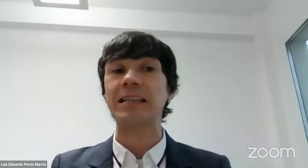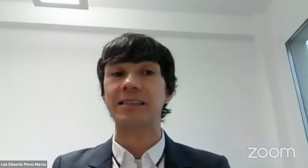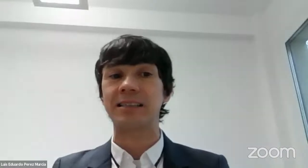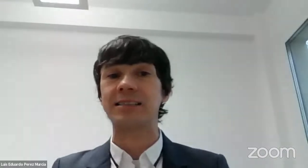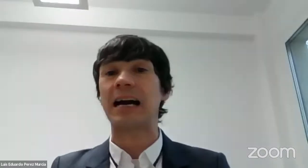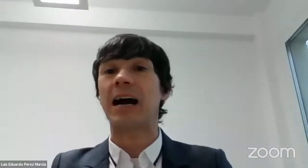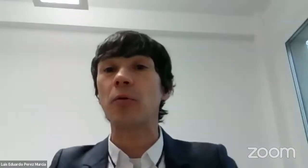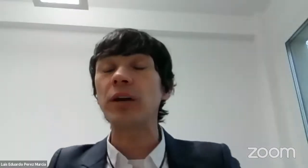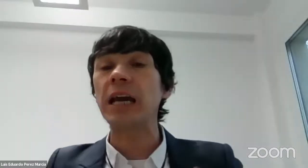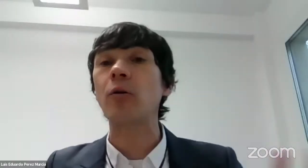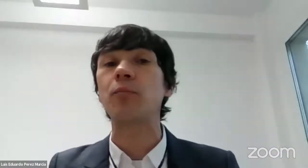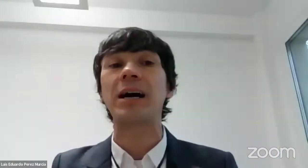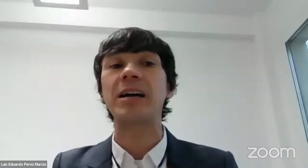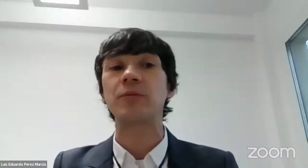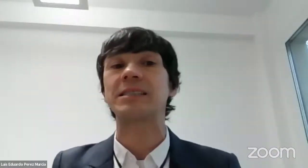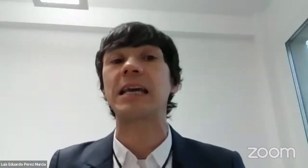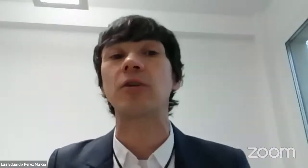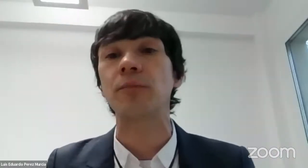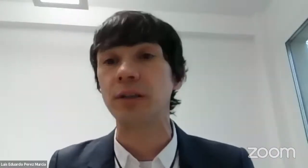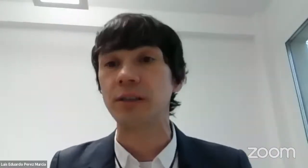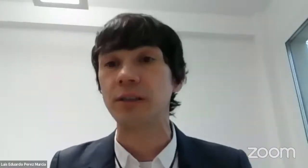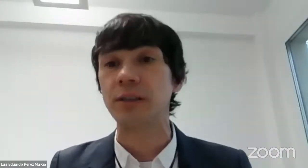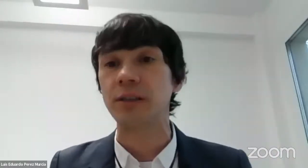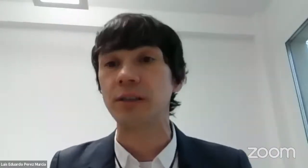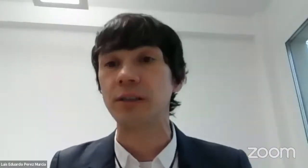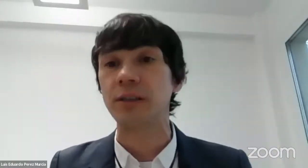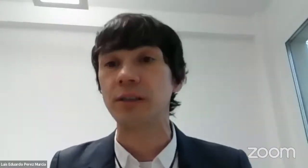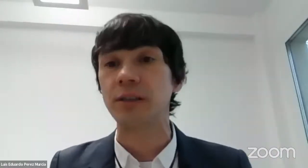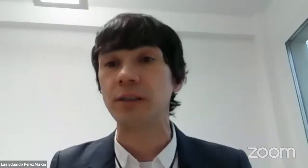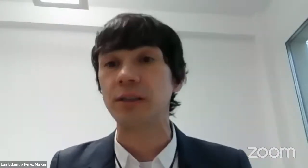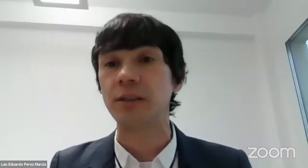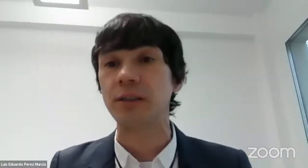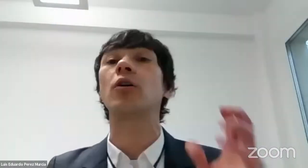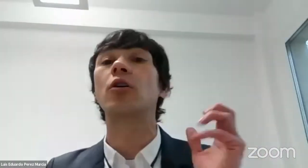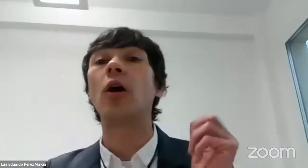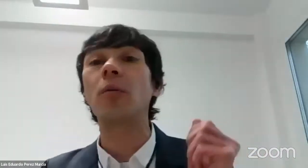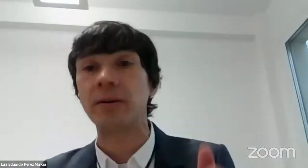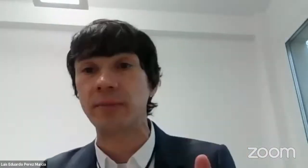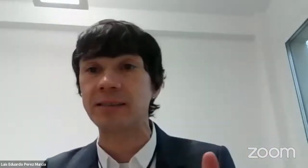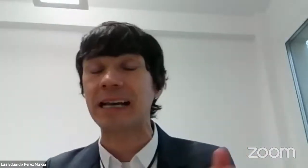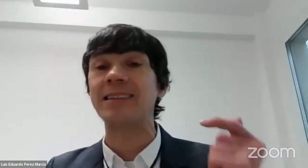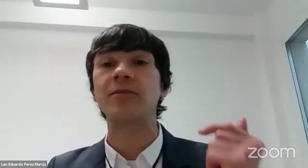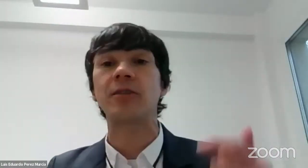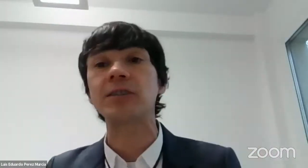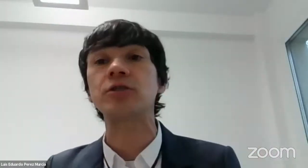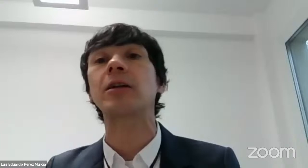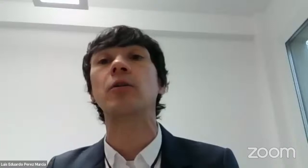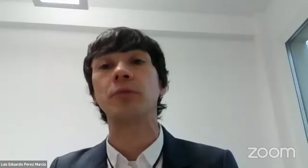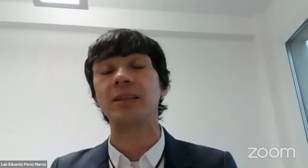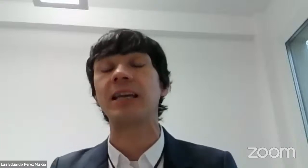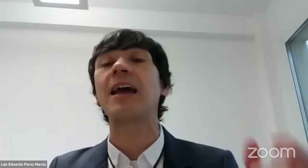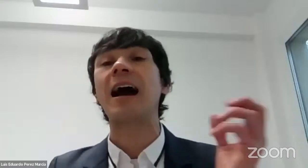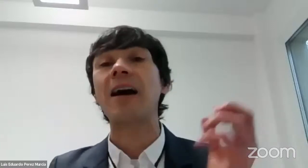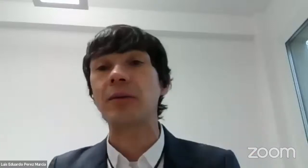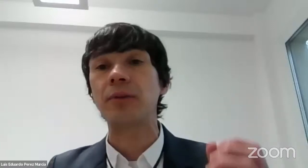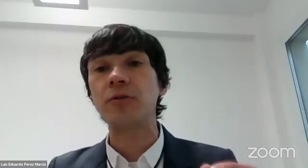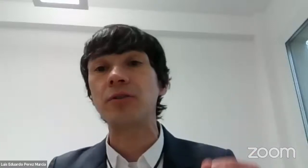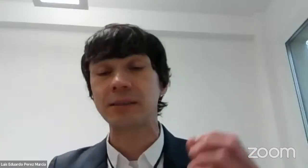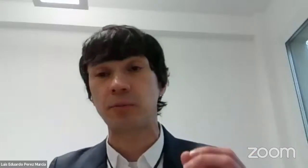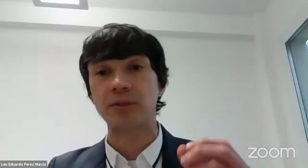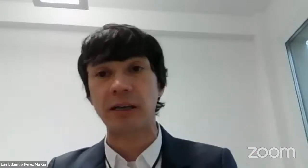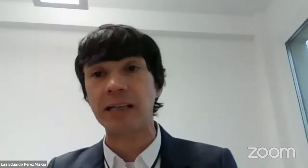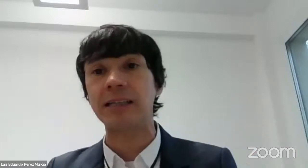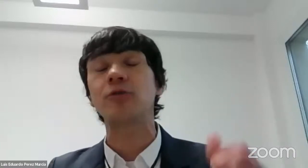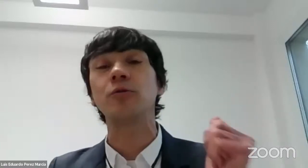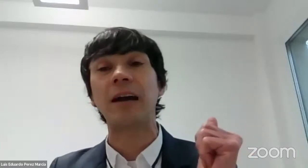without disabilities. And we are all part of the same communities, of the same world. So governments and the international community have the